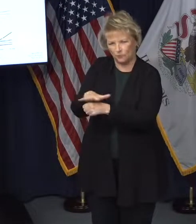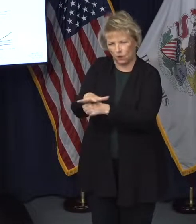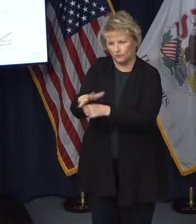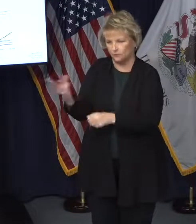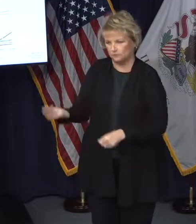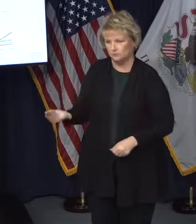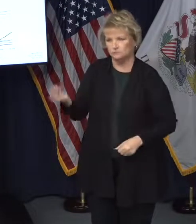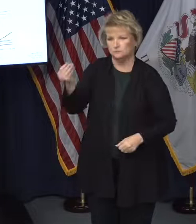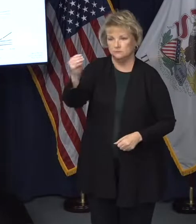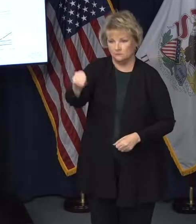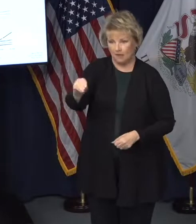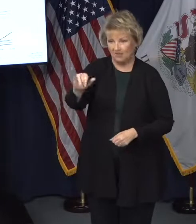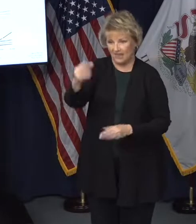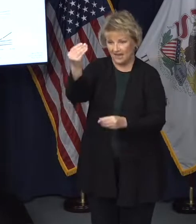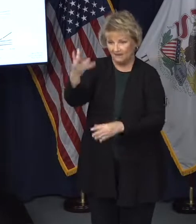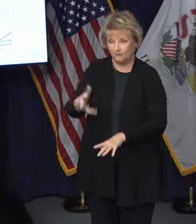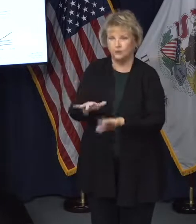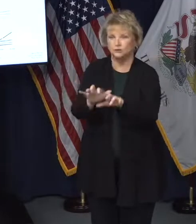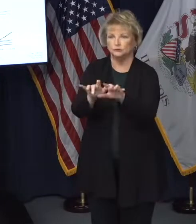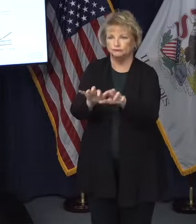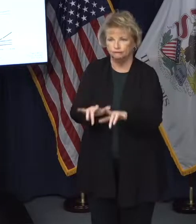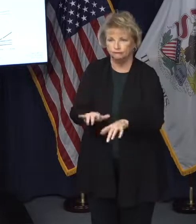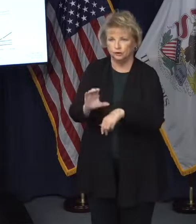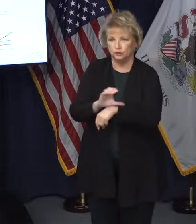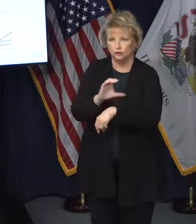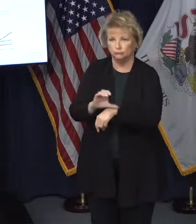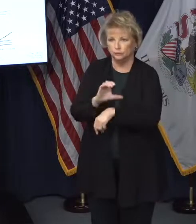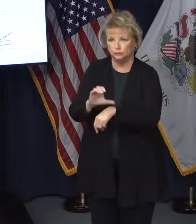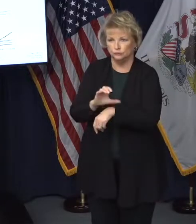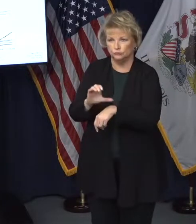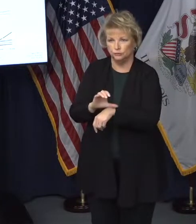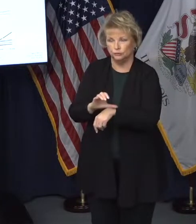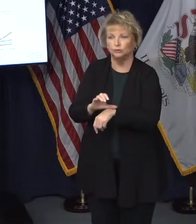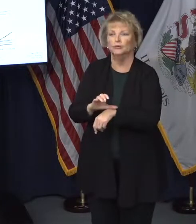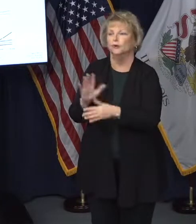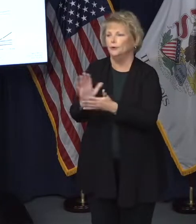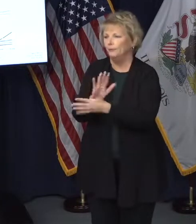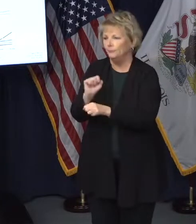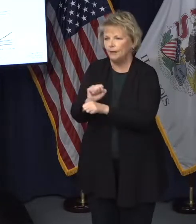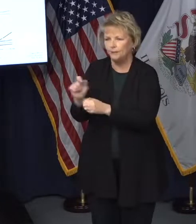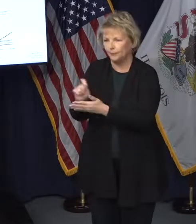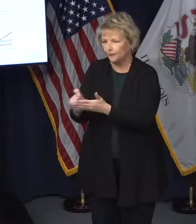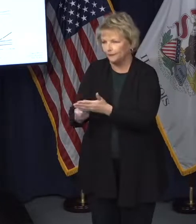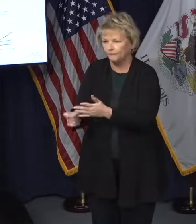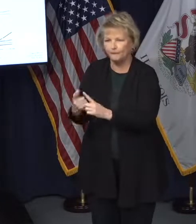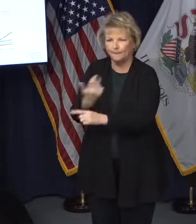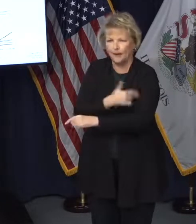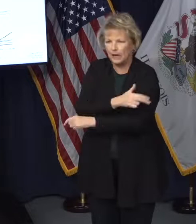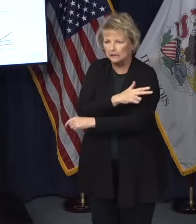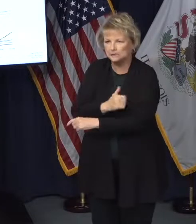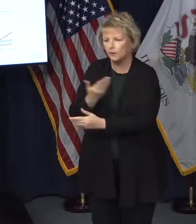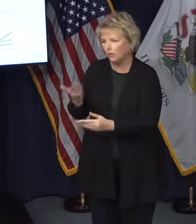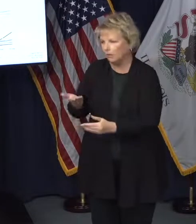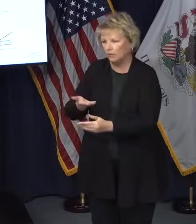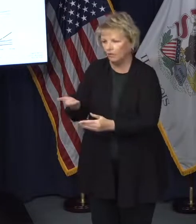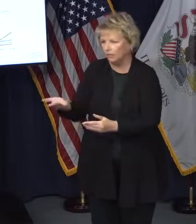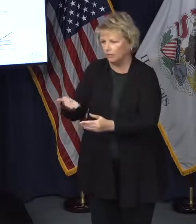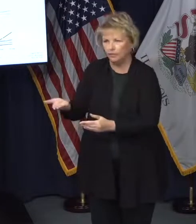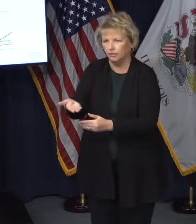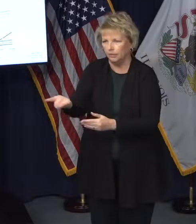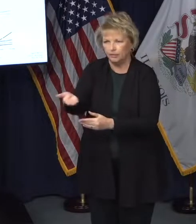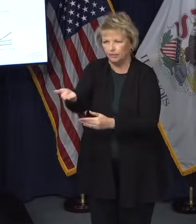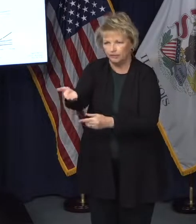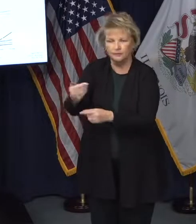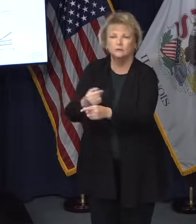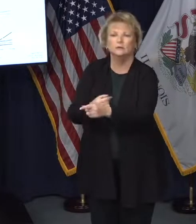is put into the data systems, maybe by the time the paperwork is filled out by the hospital, signed off by the doctors, and goes through our vital